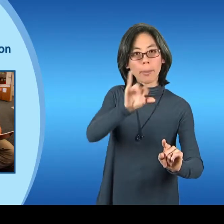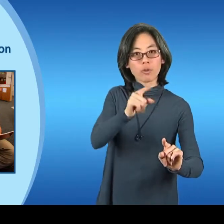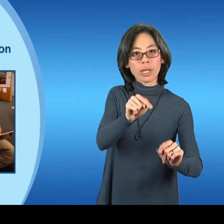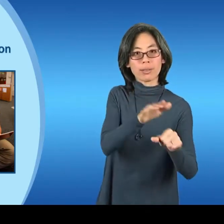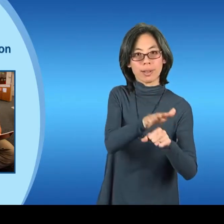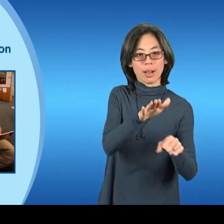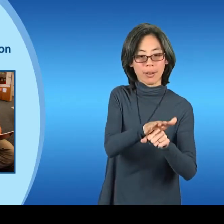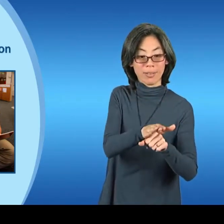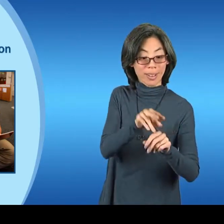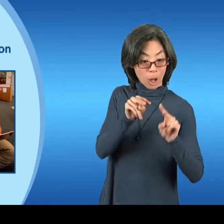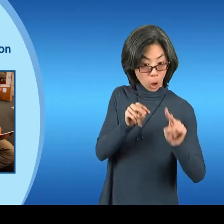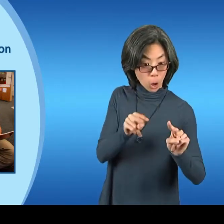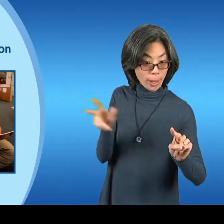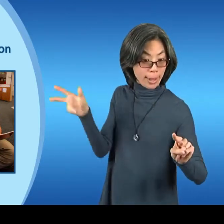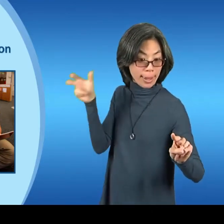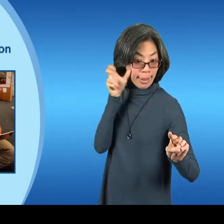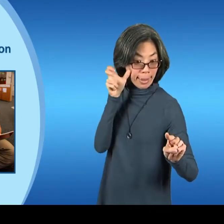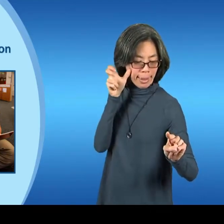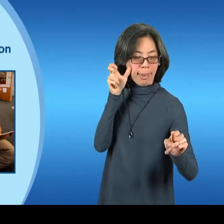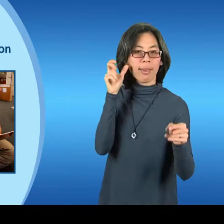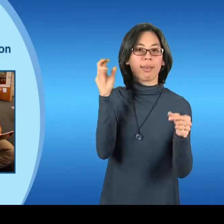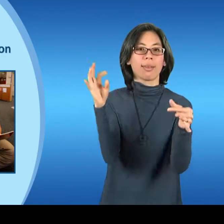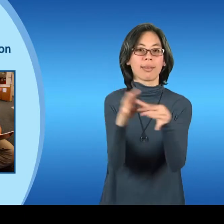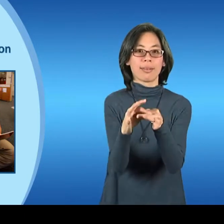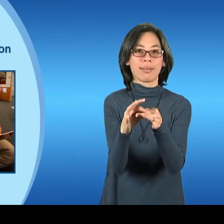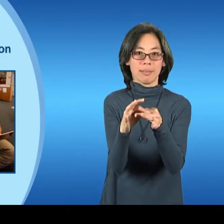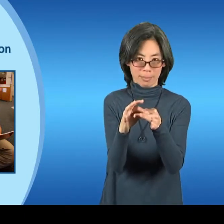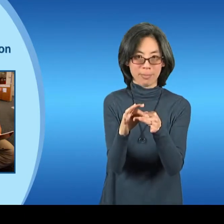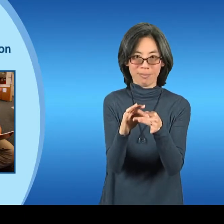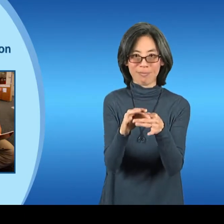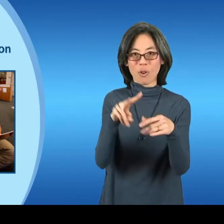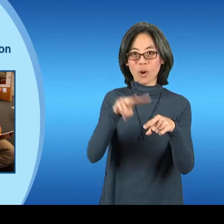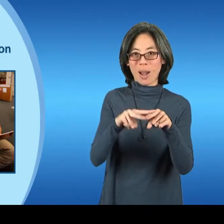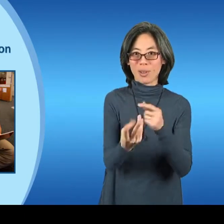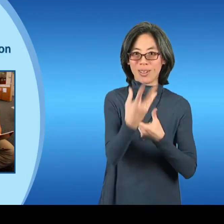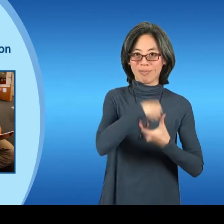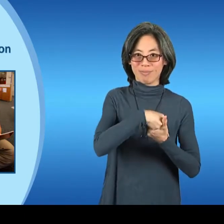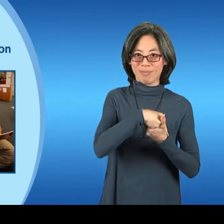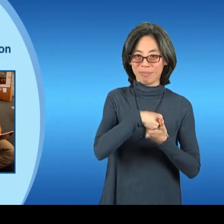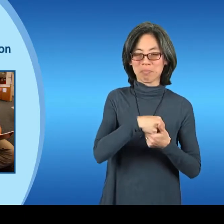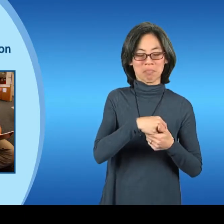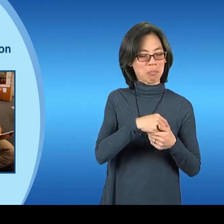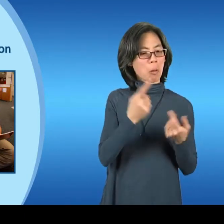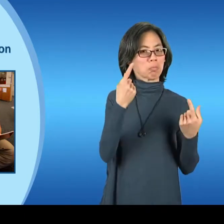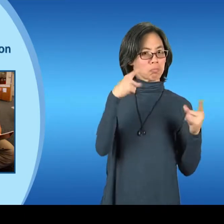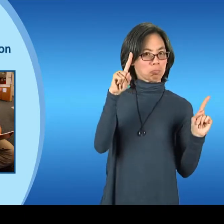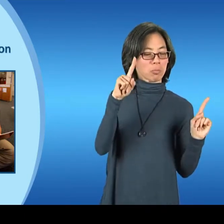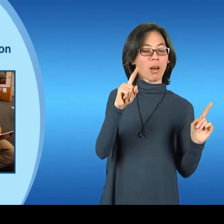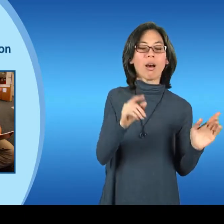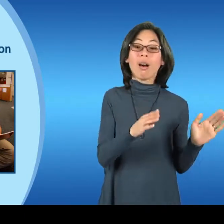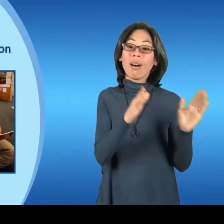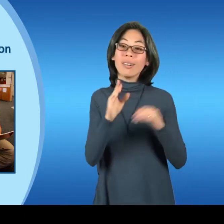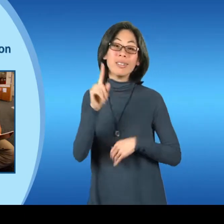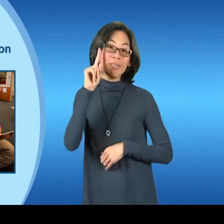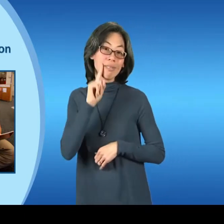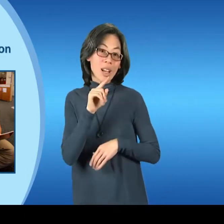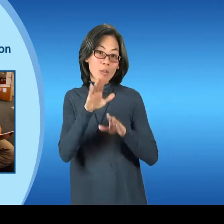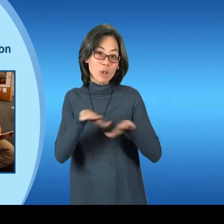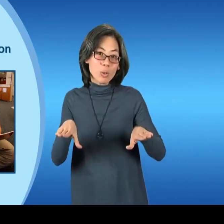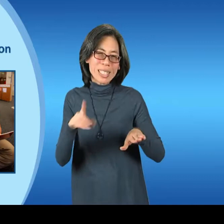continue looking at the object, they hear the label, and they make the connection. And that's vocabulary learning. For deaf children,